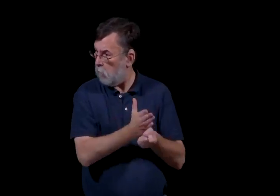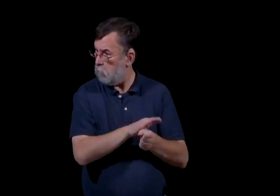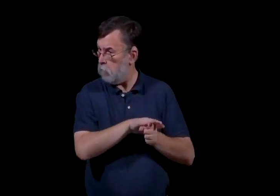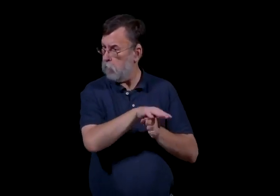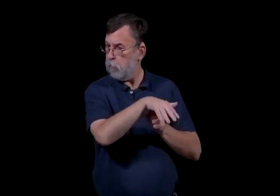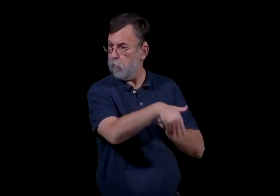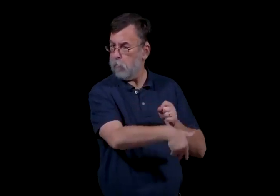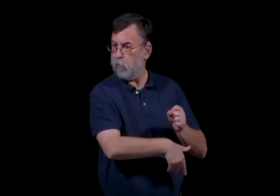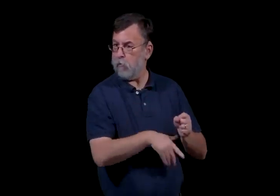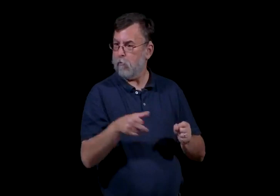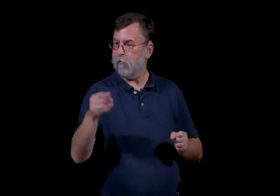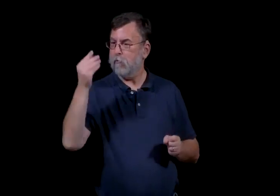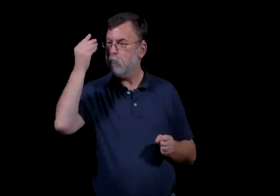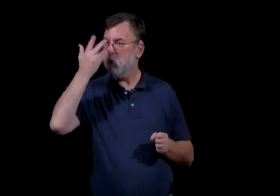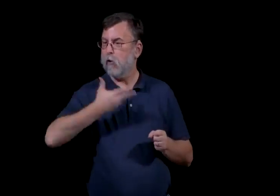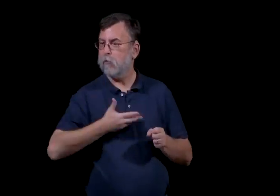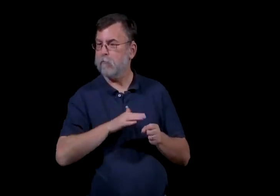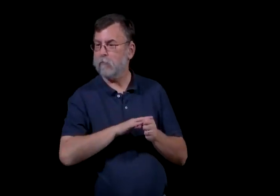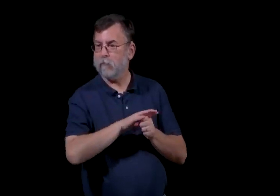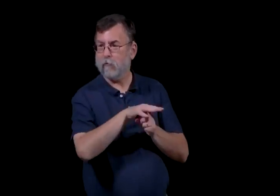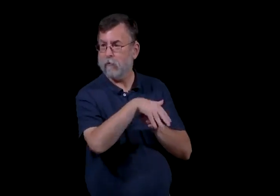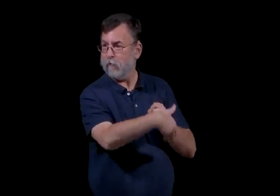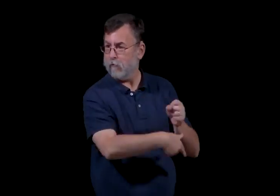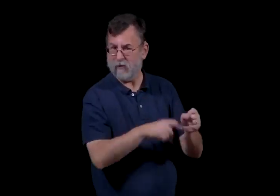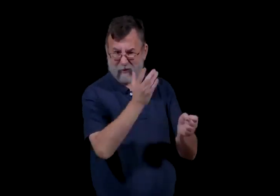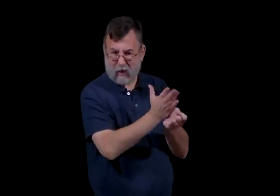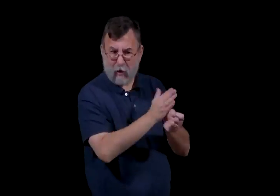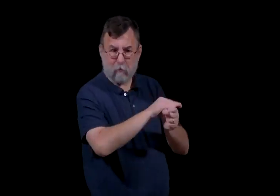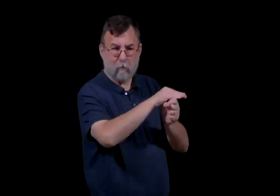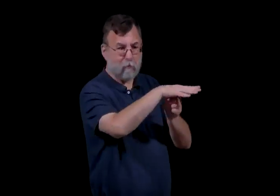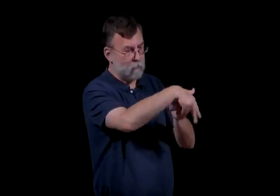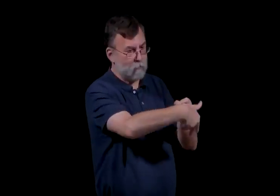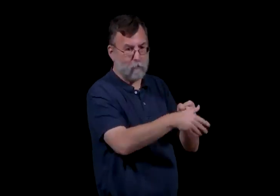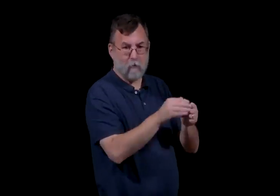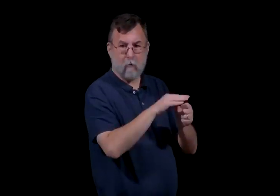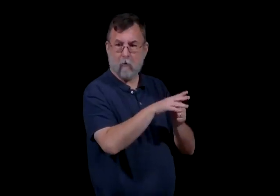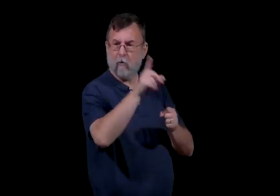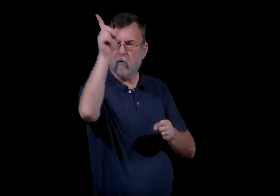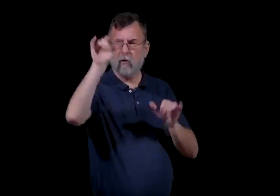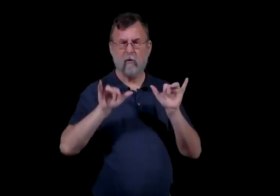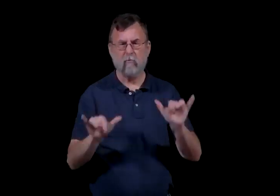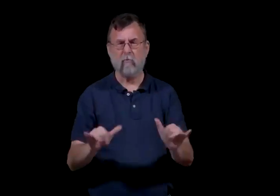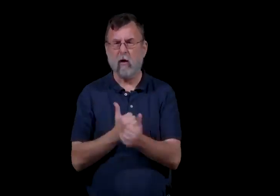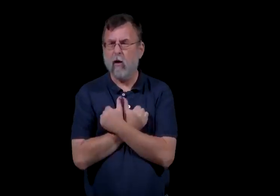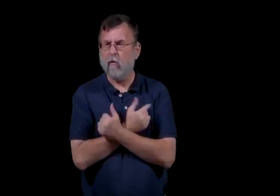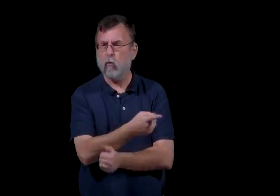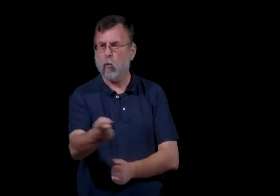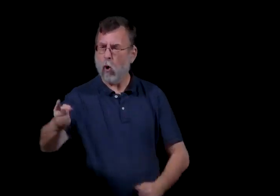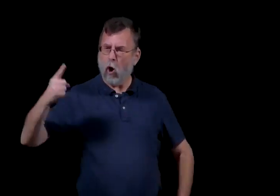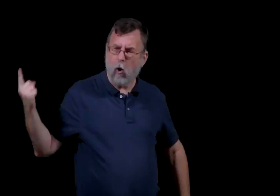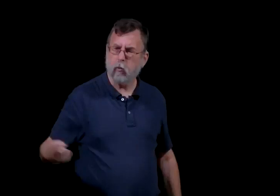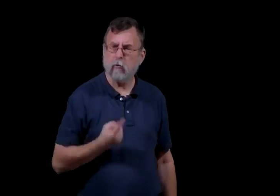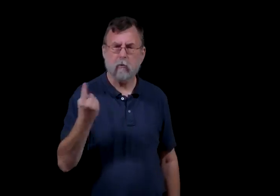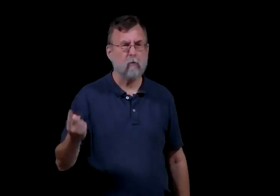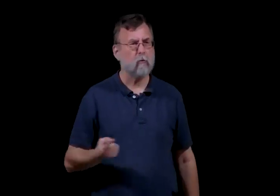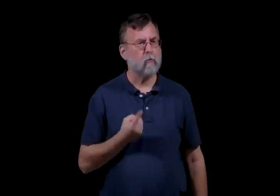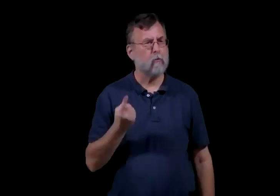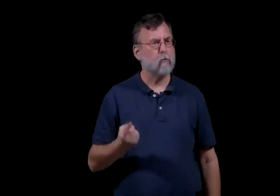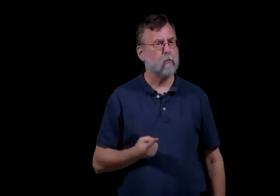Right? It never stops. His grace, his mercy, his love is abundant. It means it